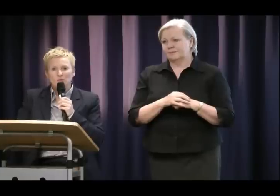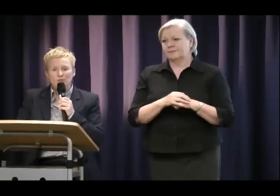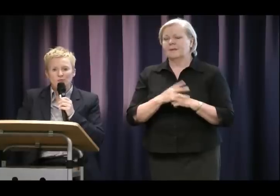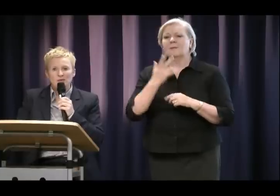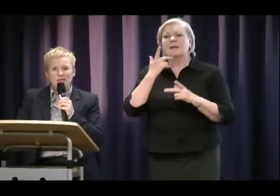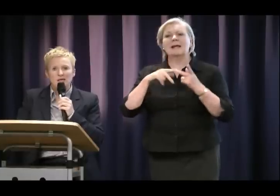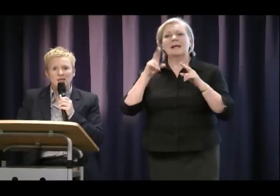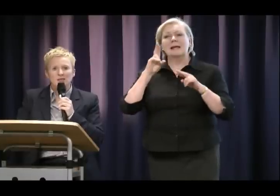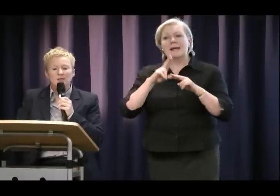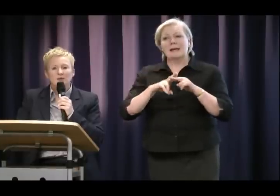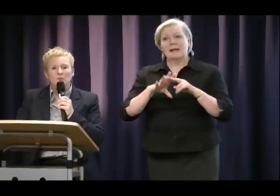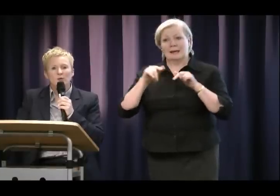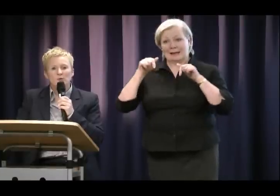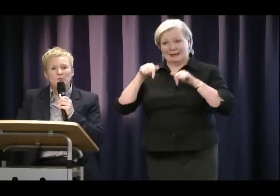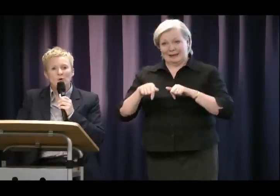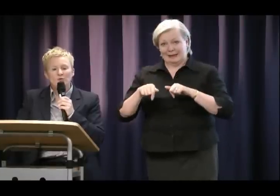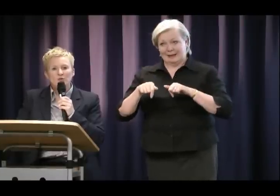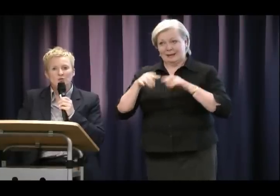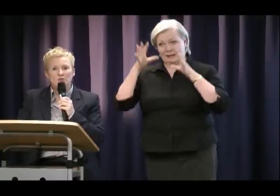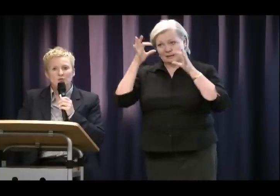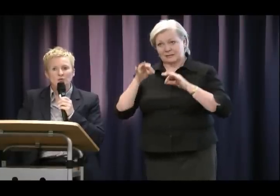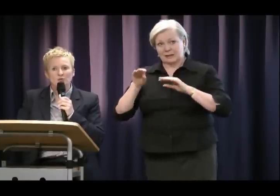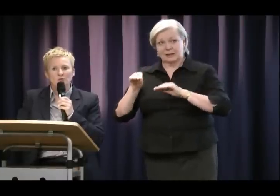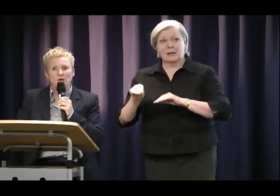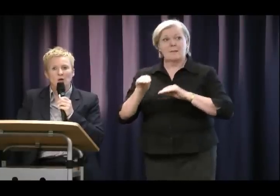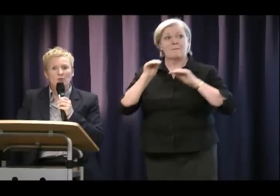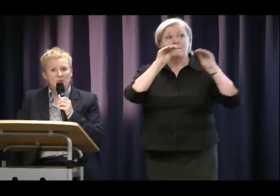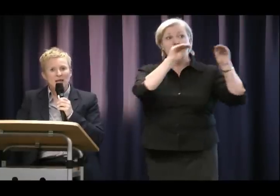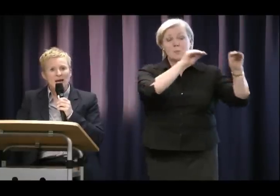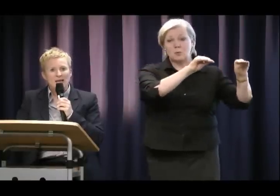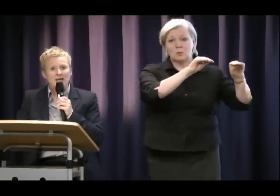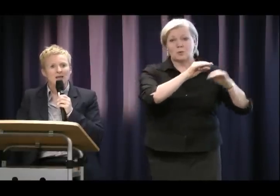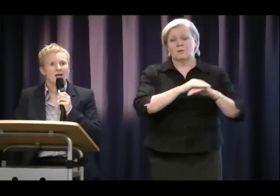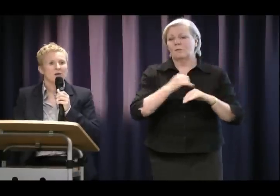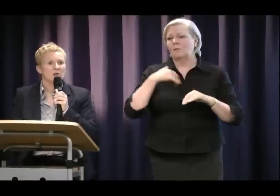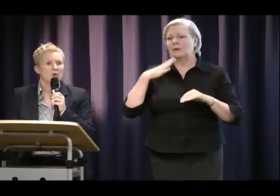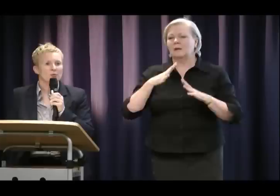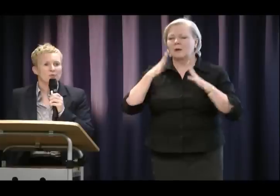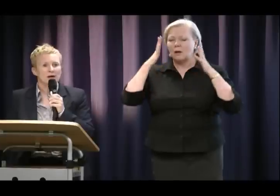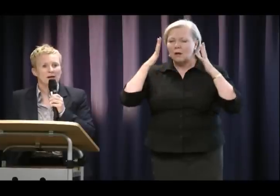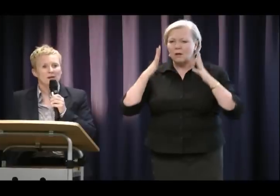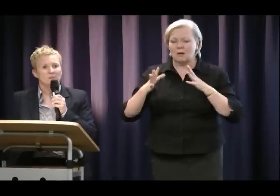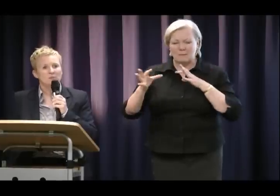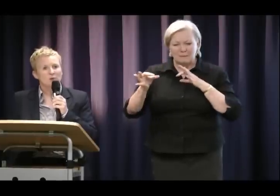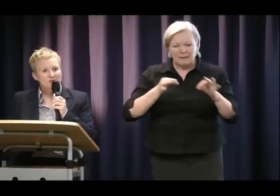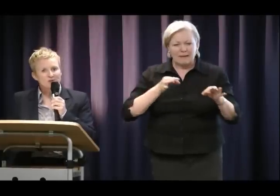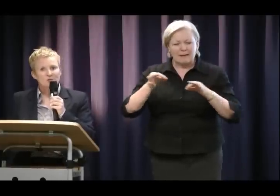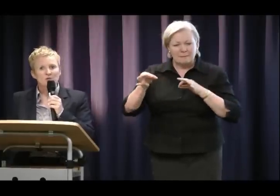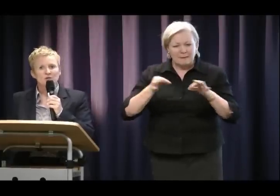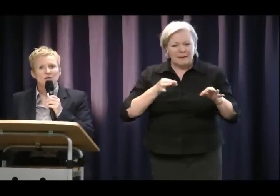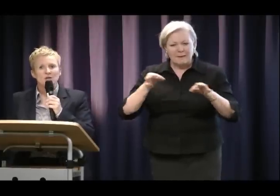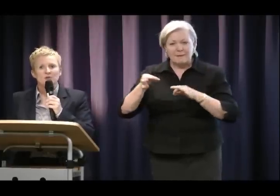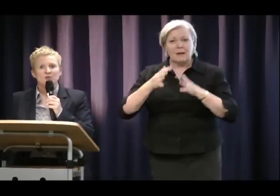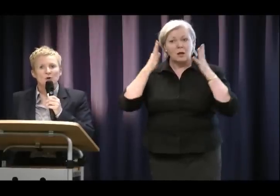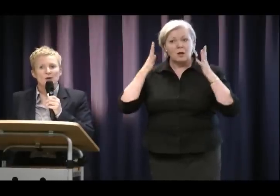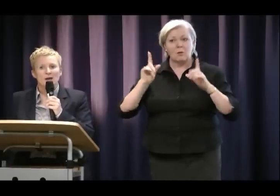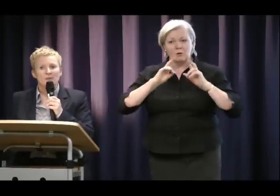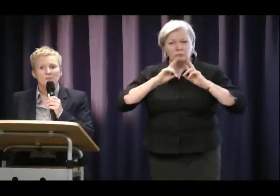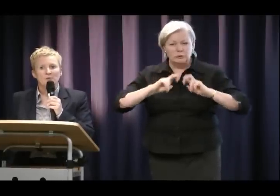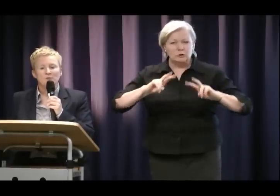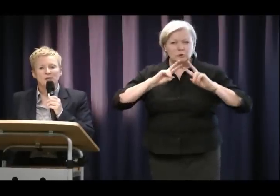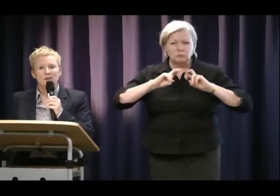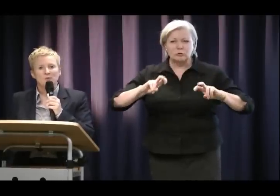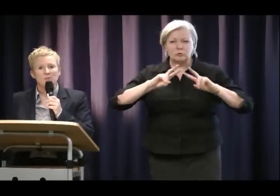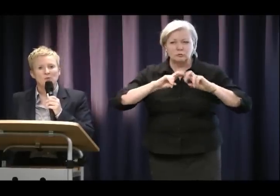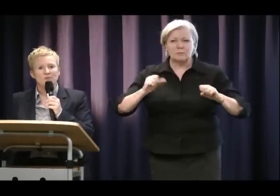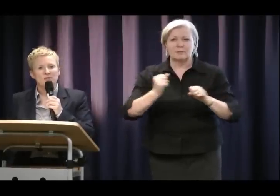to move from here, we would want to do a lot of planning and a lot of research so that